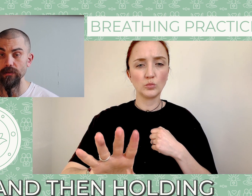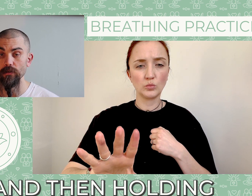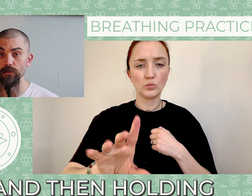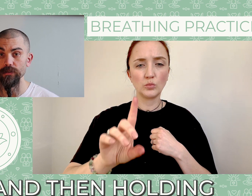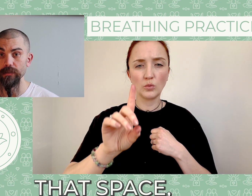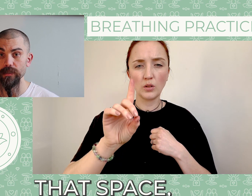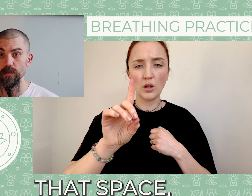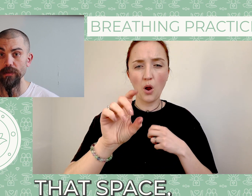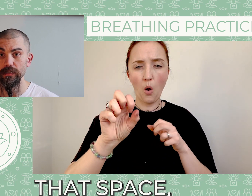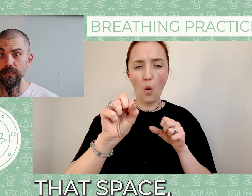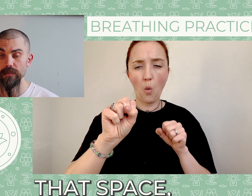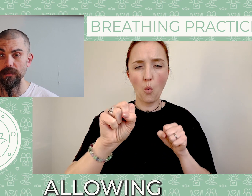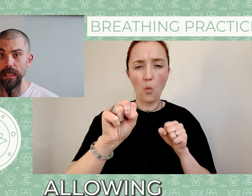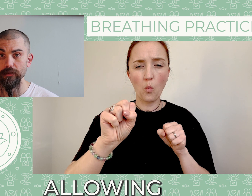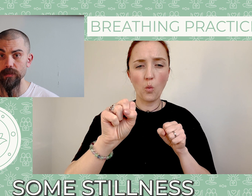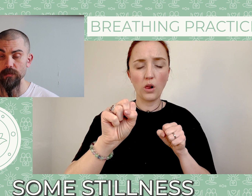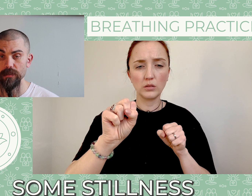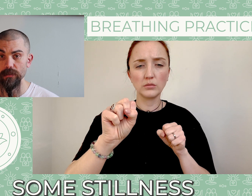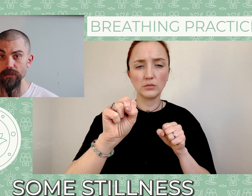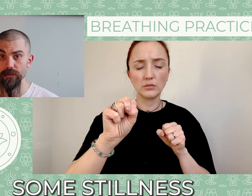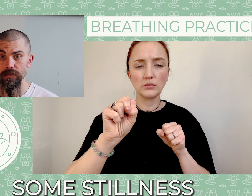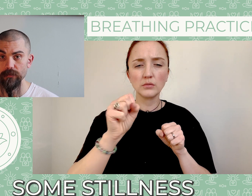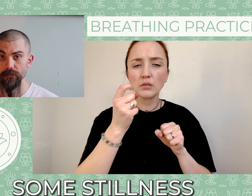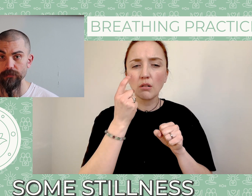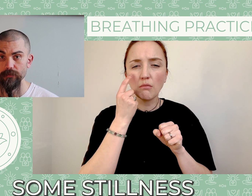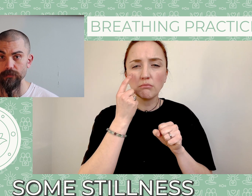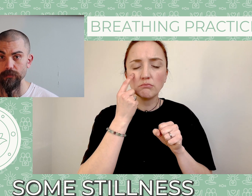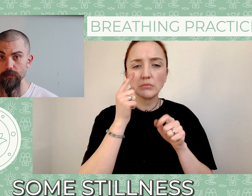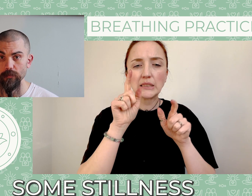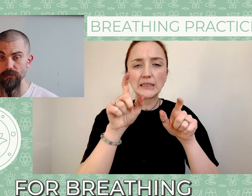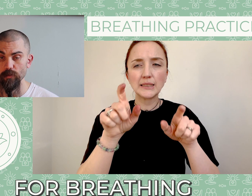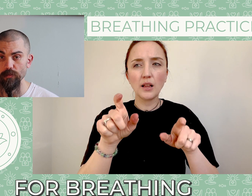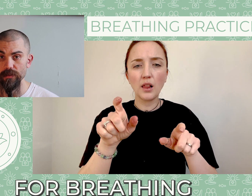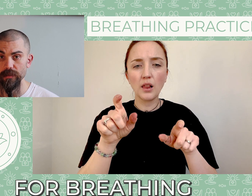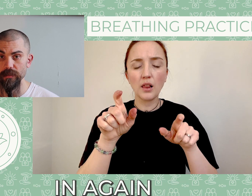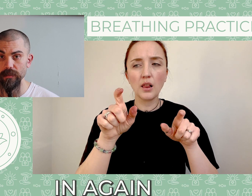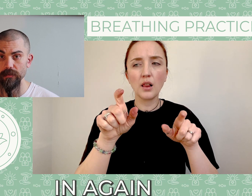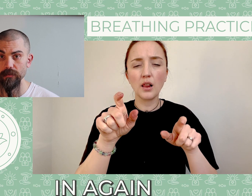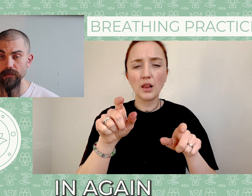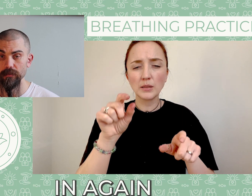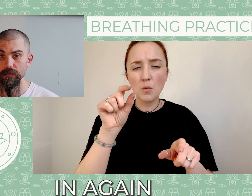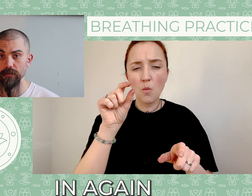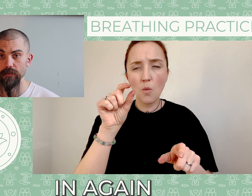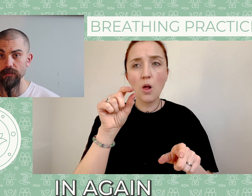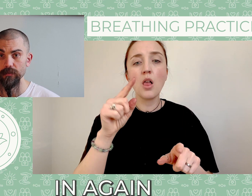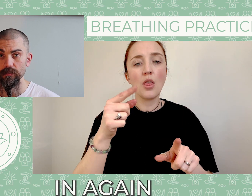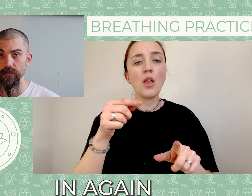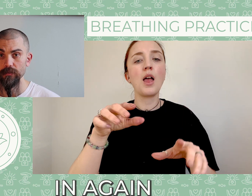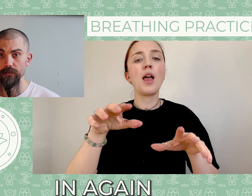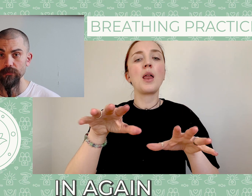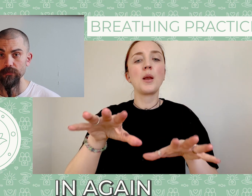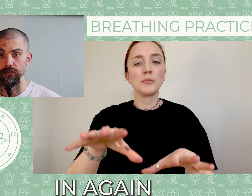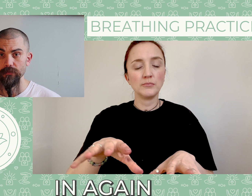And then holding that space, allowing some stillness before breathing in again.